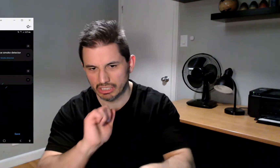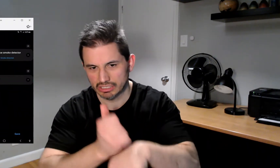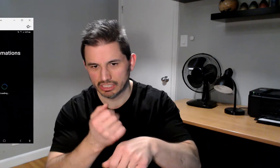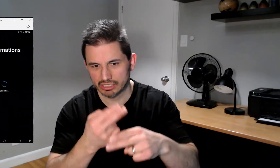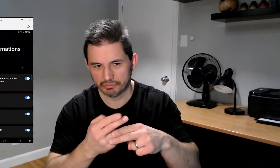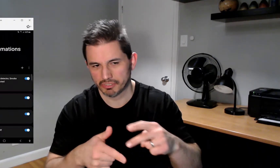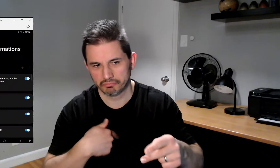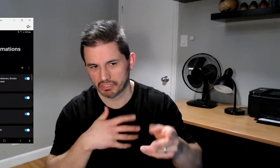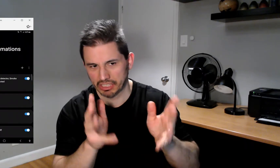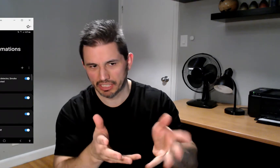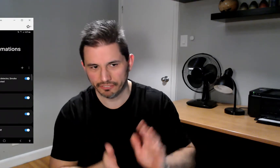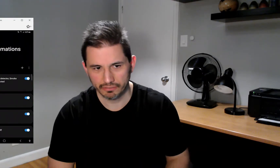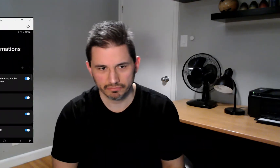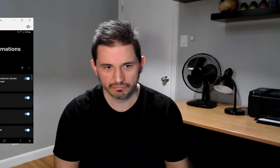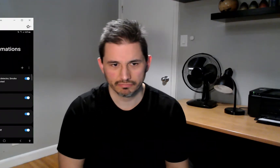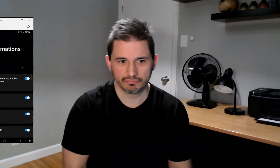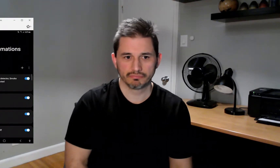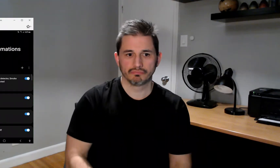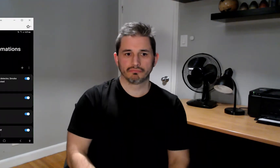And you could name it, but I'm just going to leave it for now.